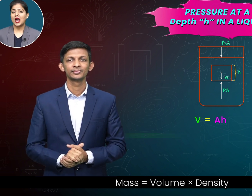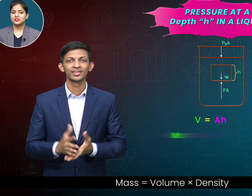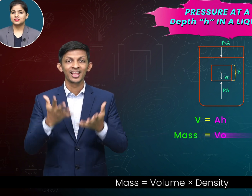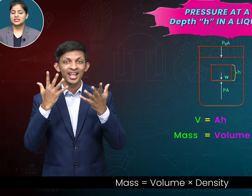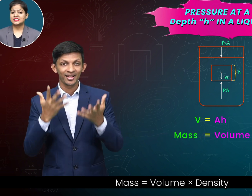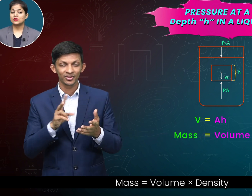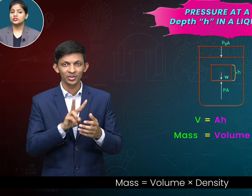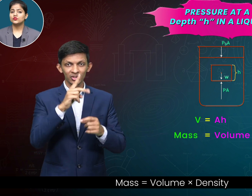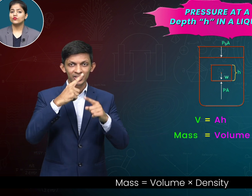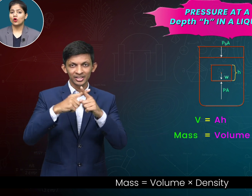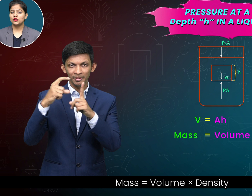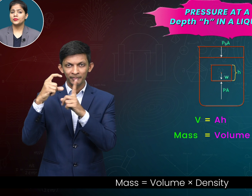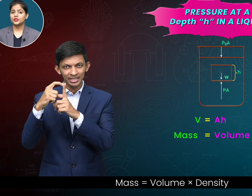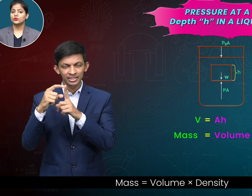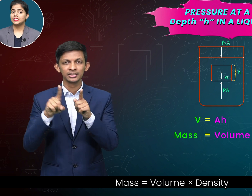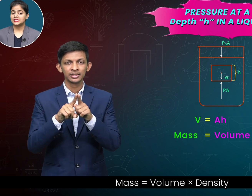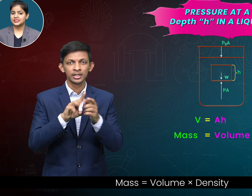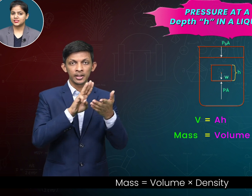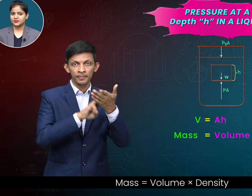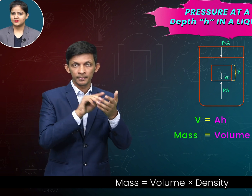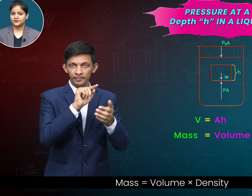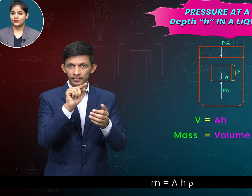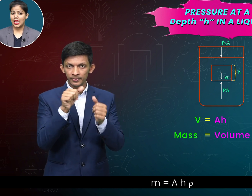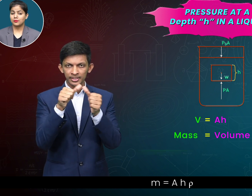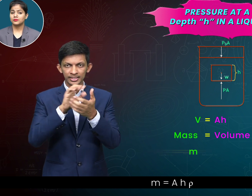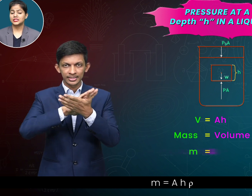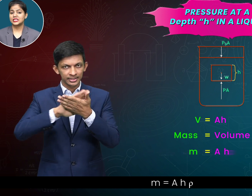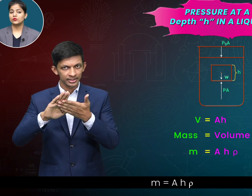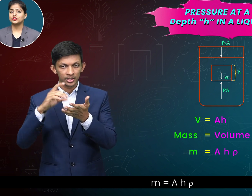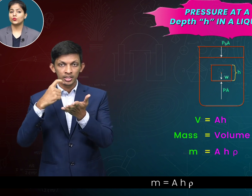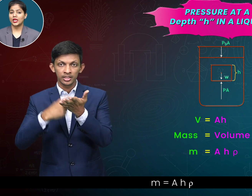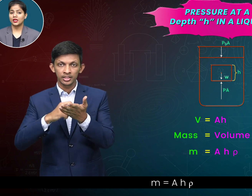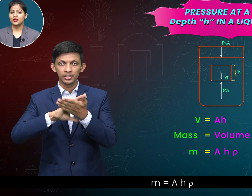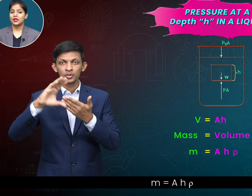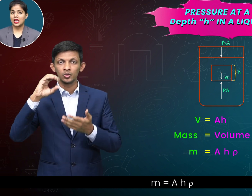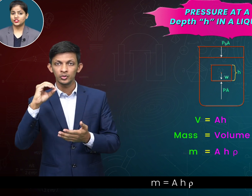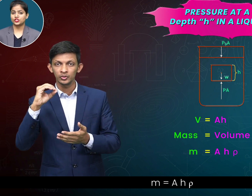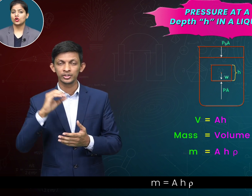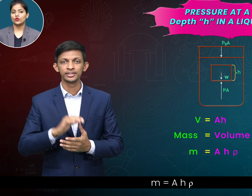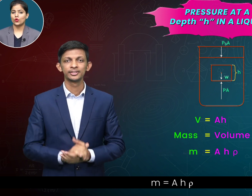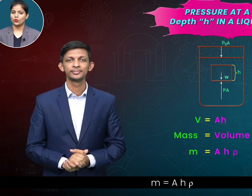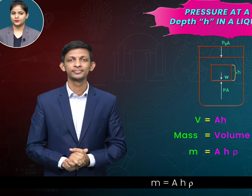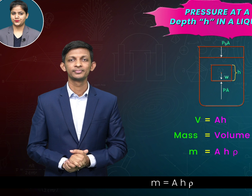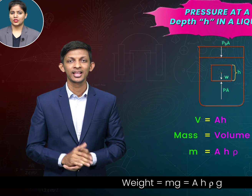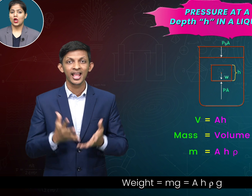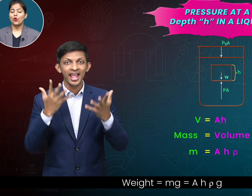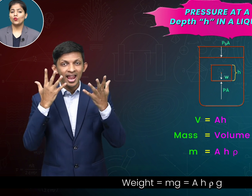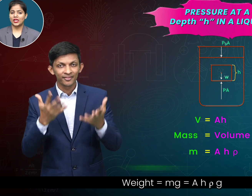Mass is equal to volume into density. M is equal to AH rho.